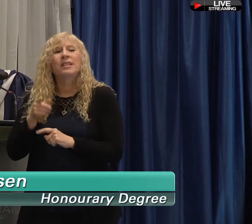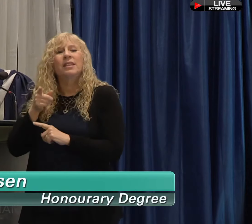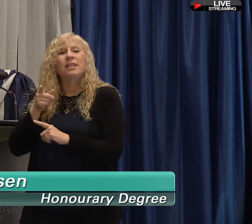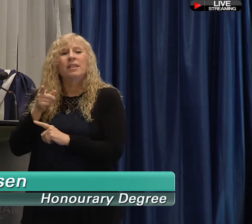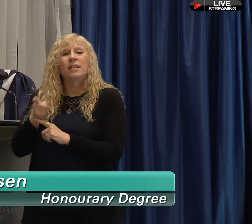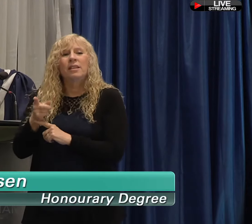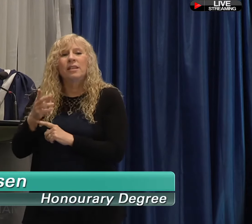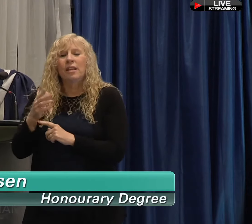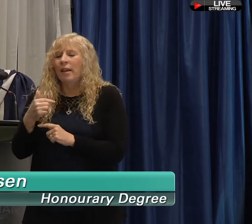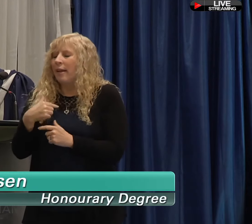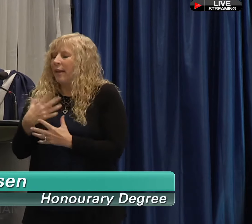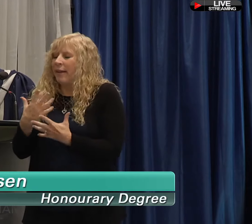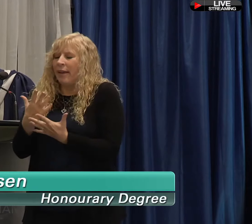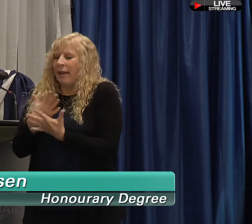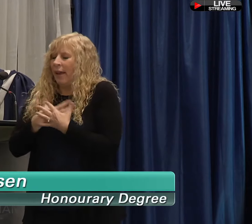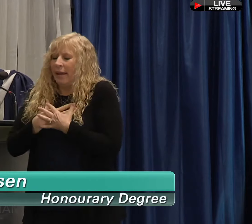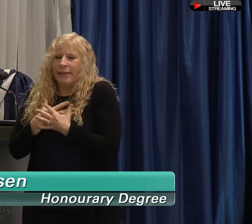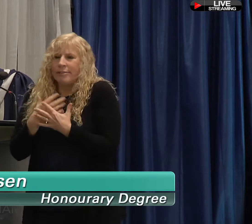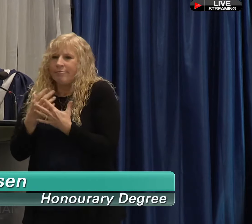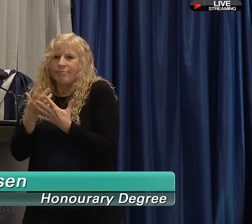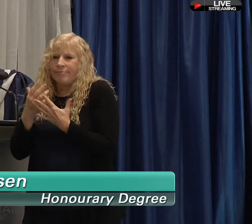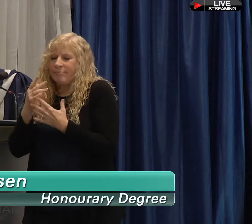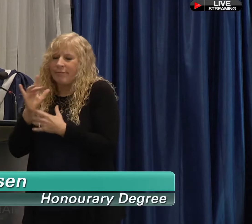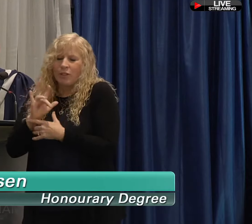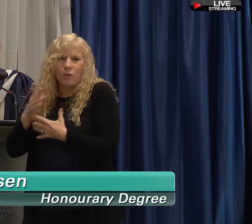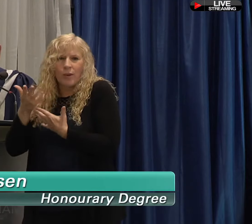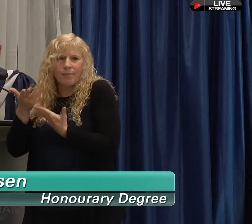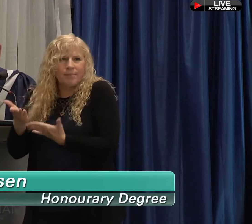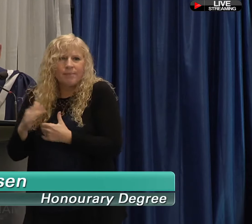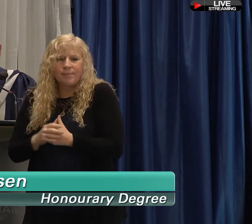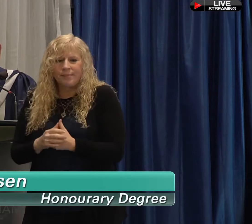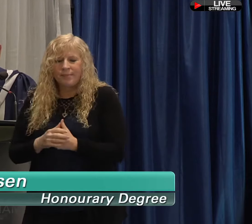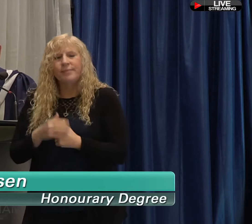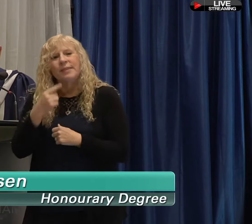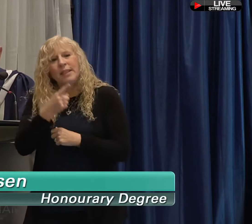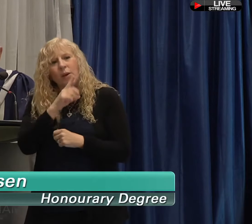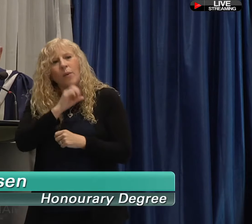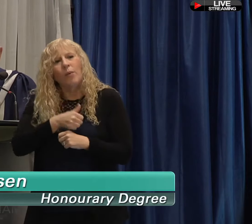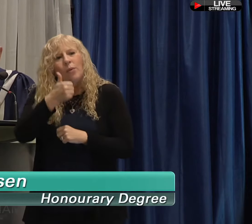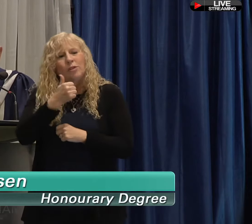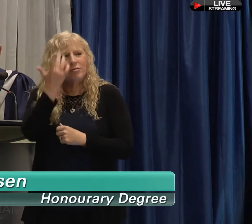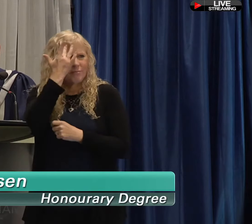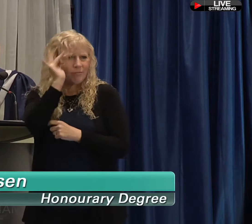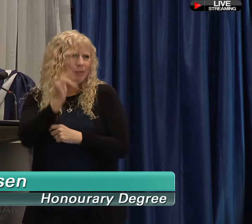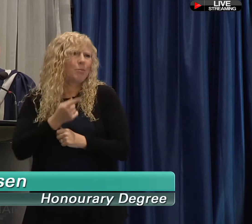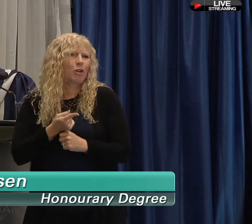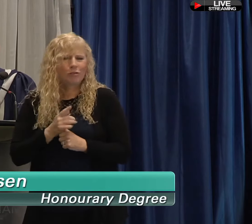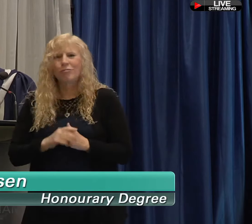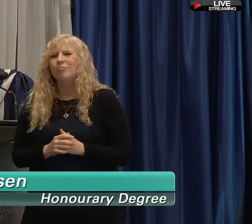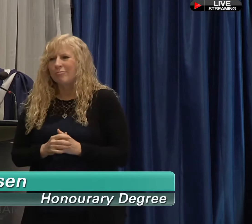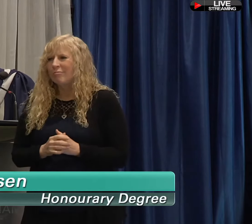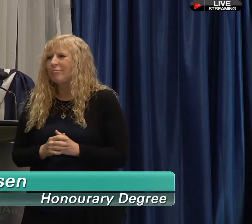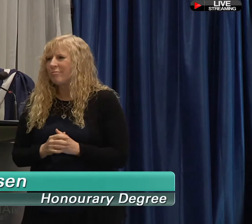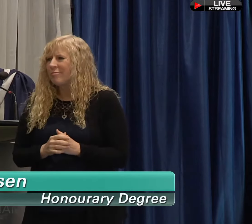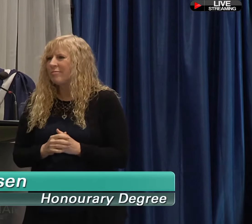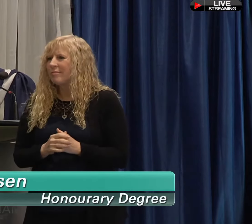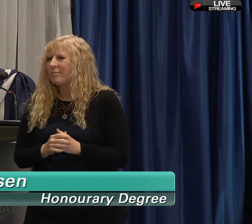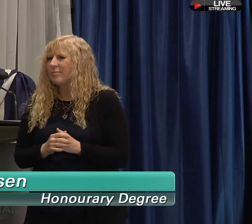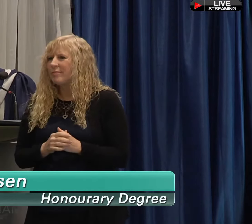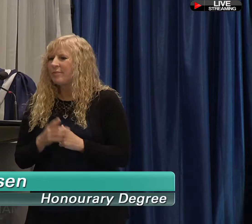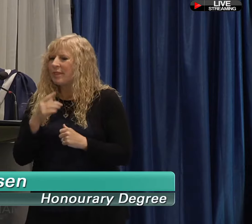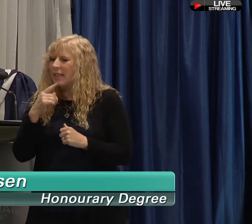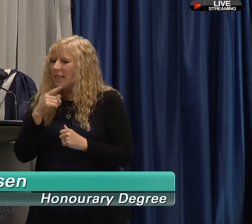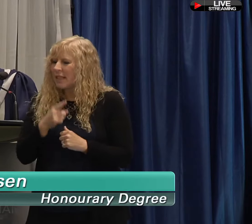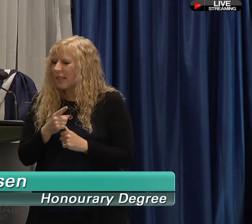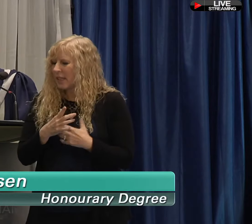darling. I adored him. Eugene, the older of the two, was brilliant. His path clearly was